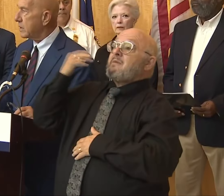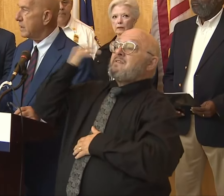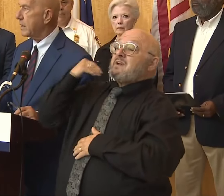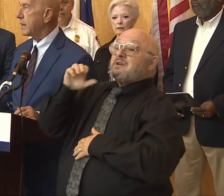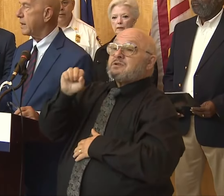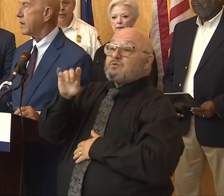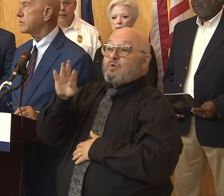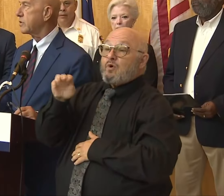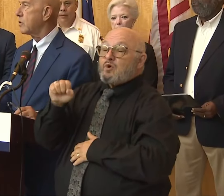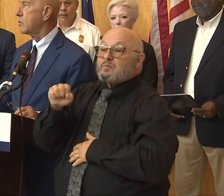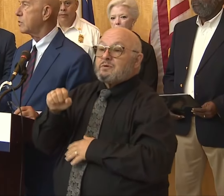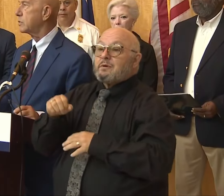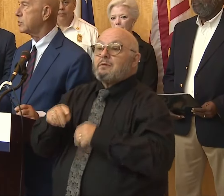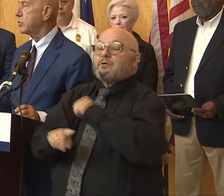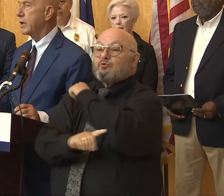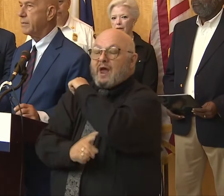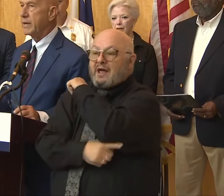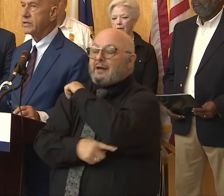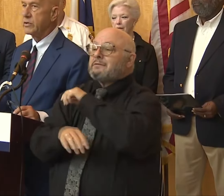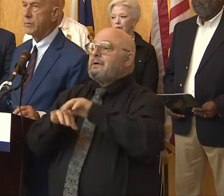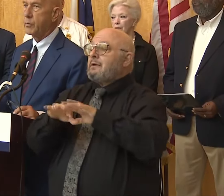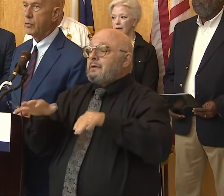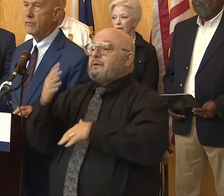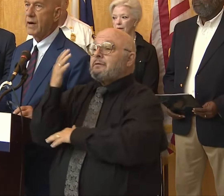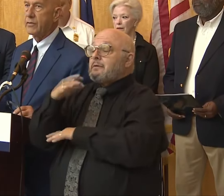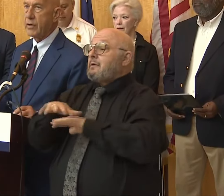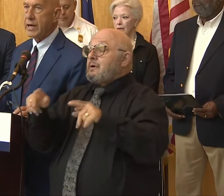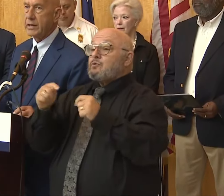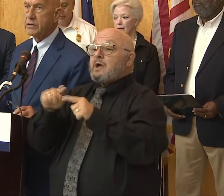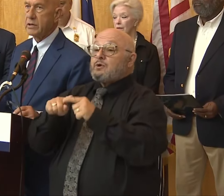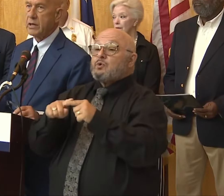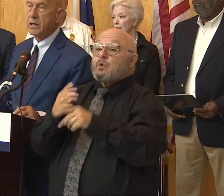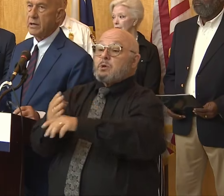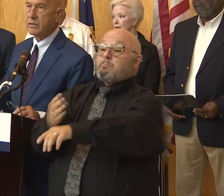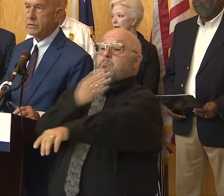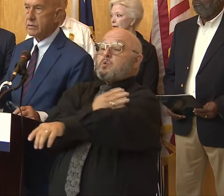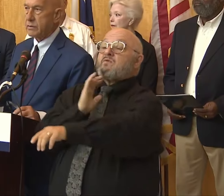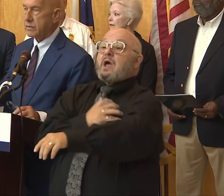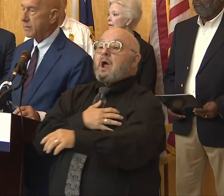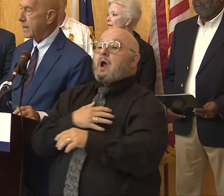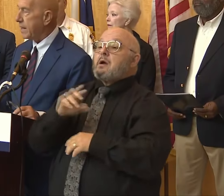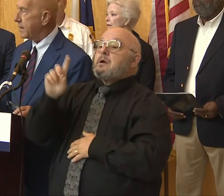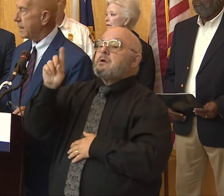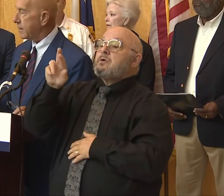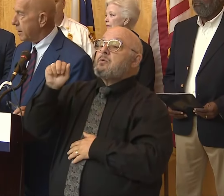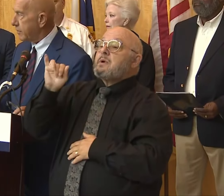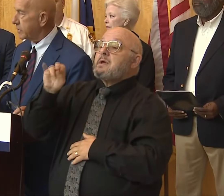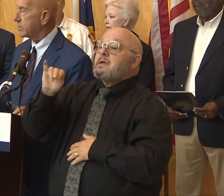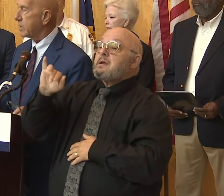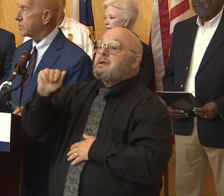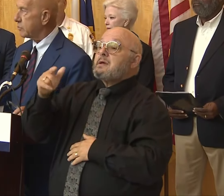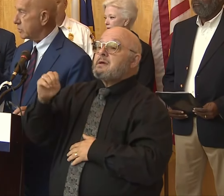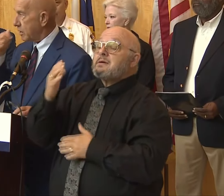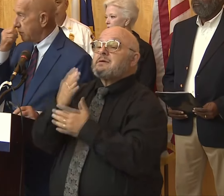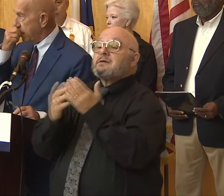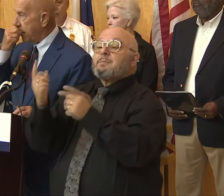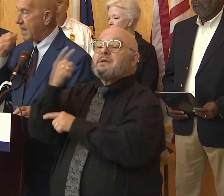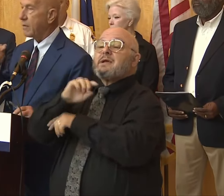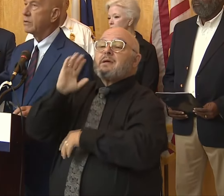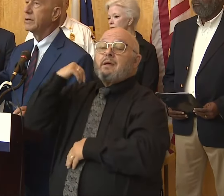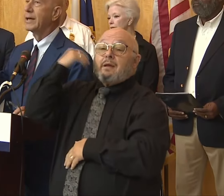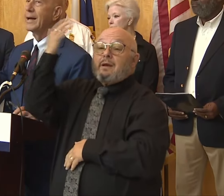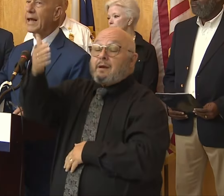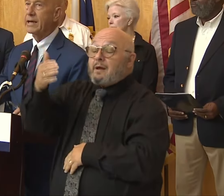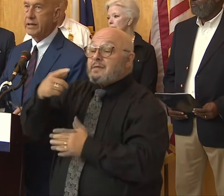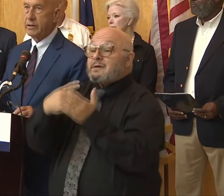storms and also doing our best to improve our drainage. Someday, at another discussion, we'll talk about